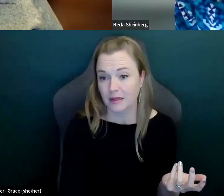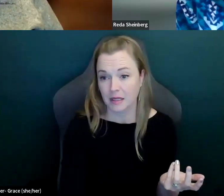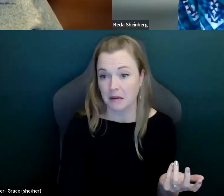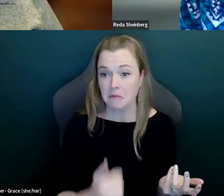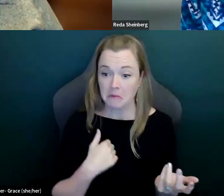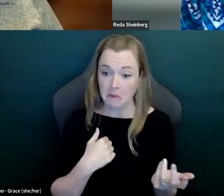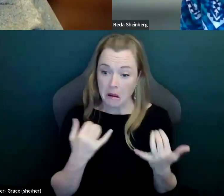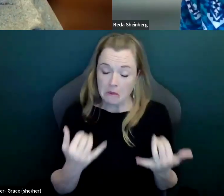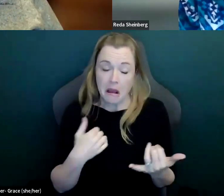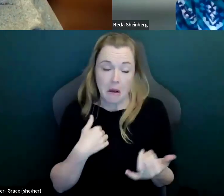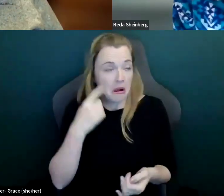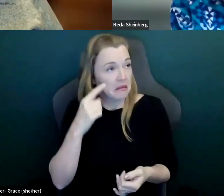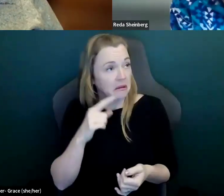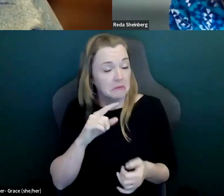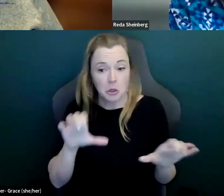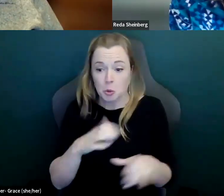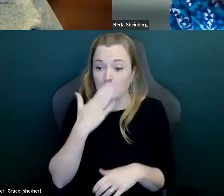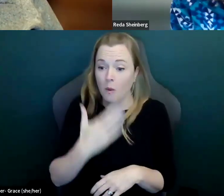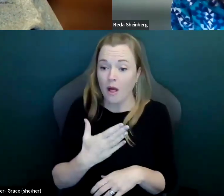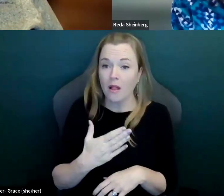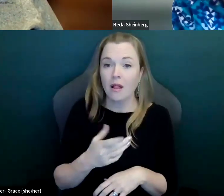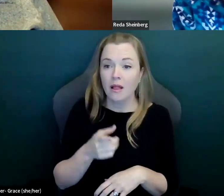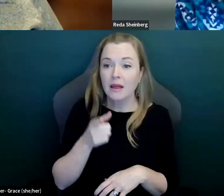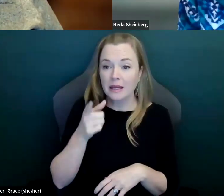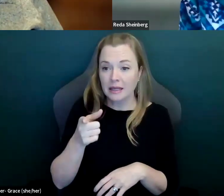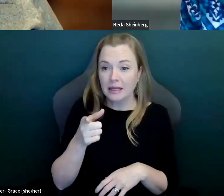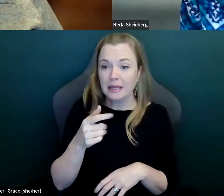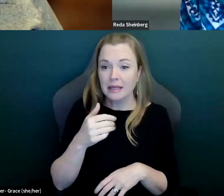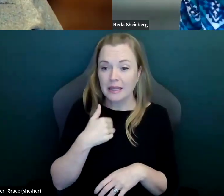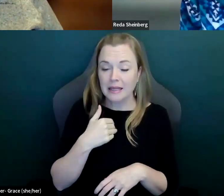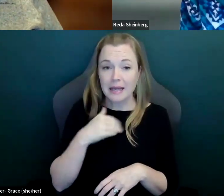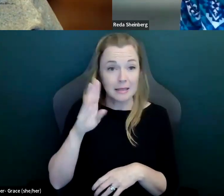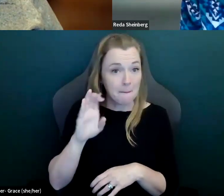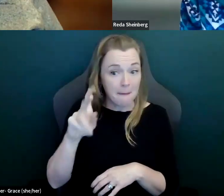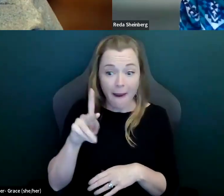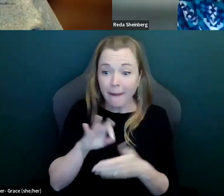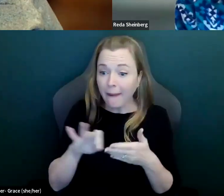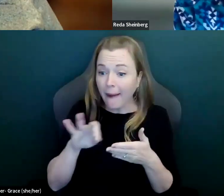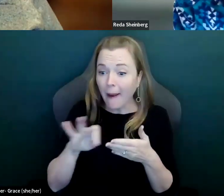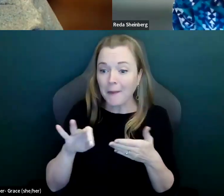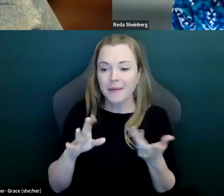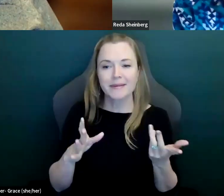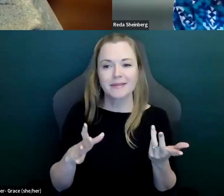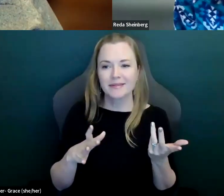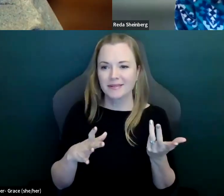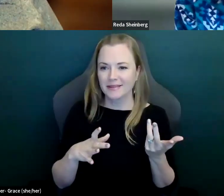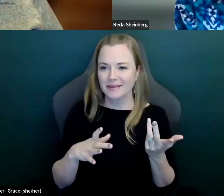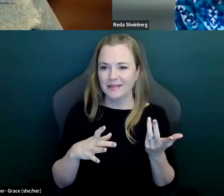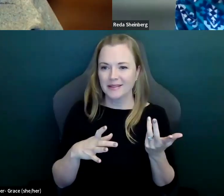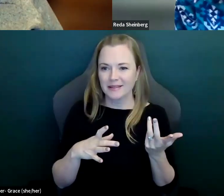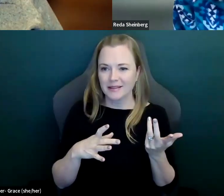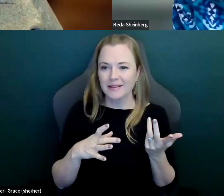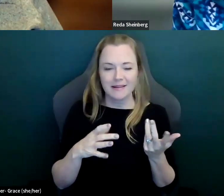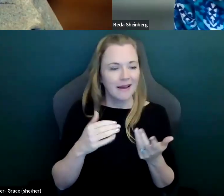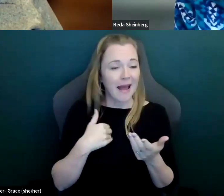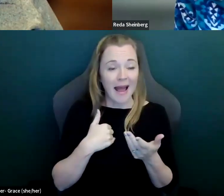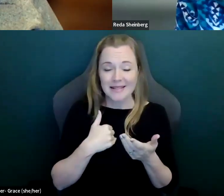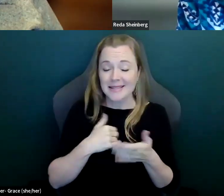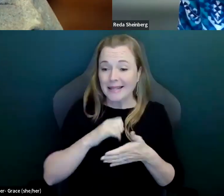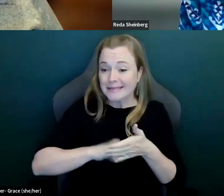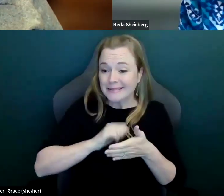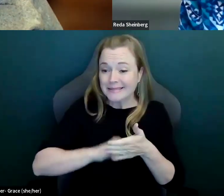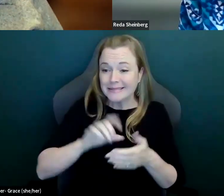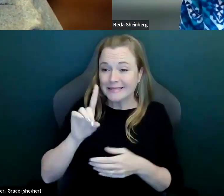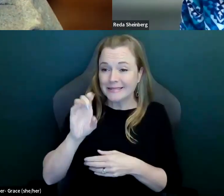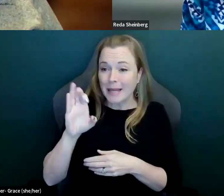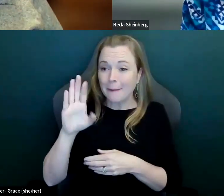pretty good. He has a bank account for himself, which he has like a debit account,